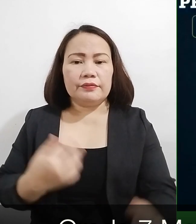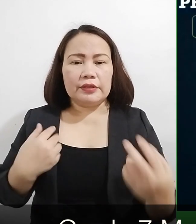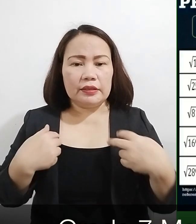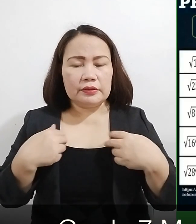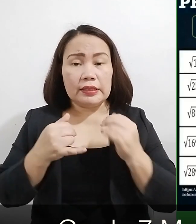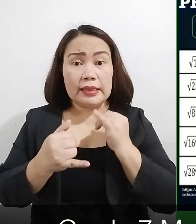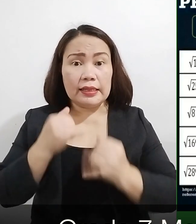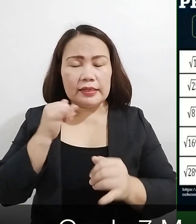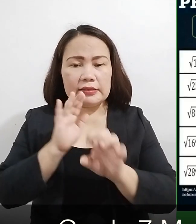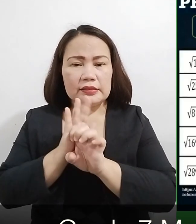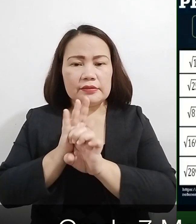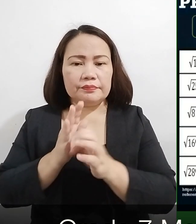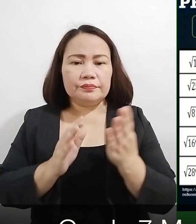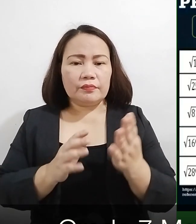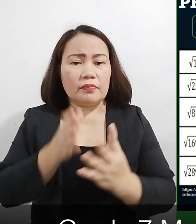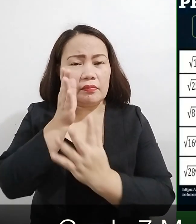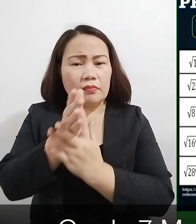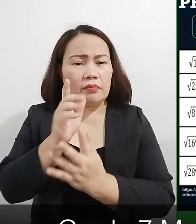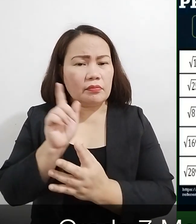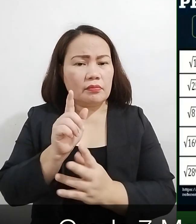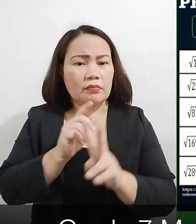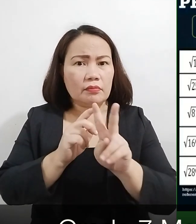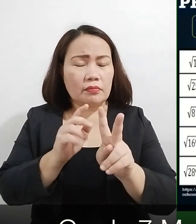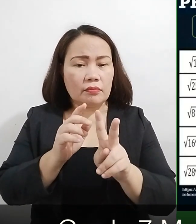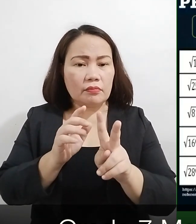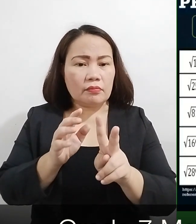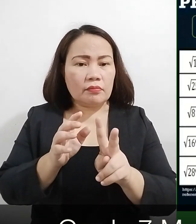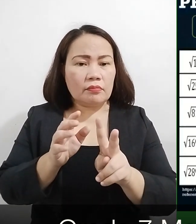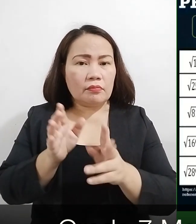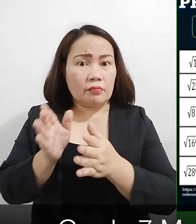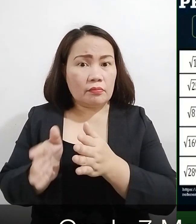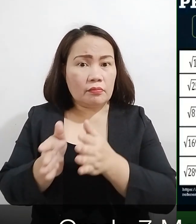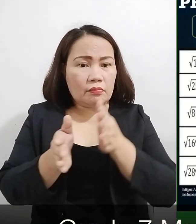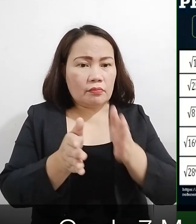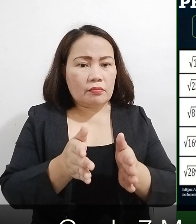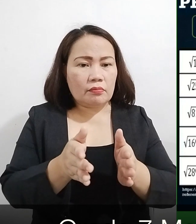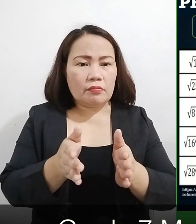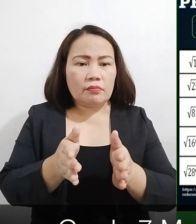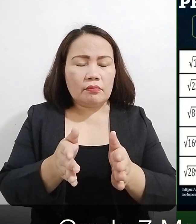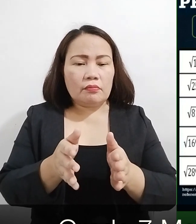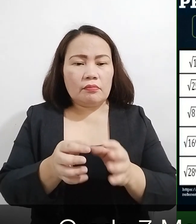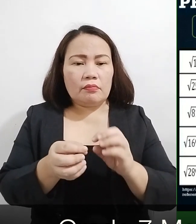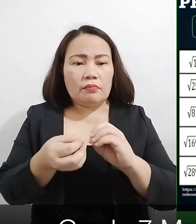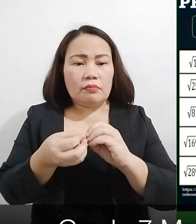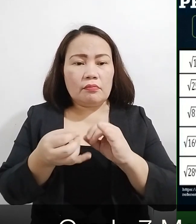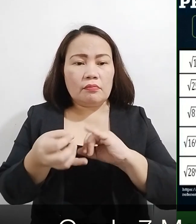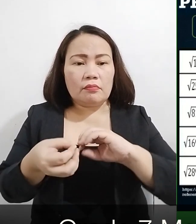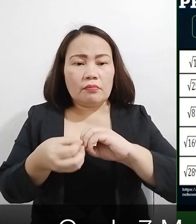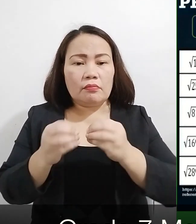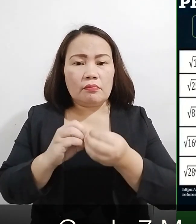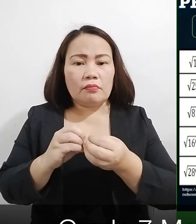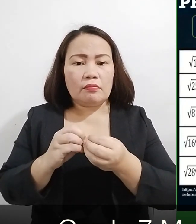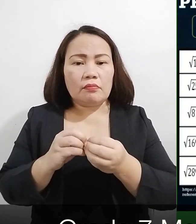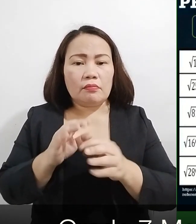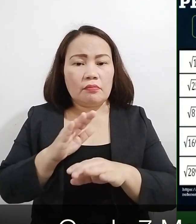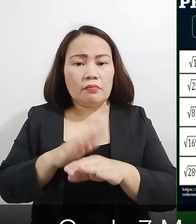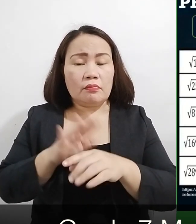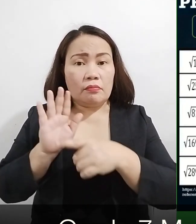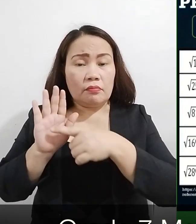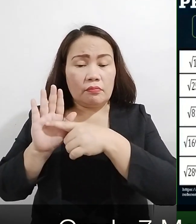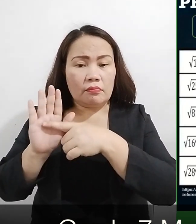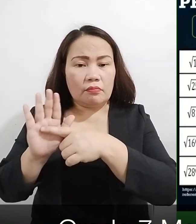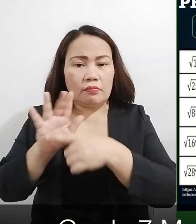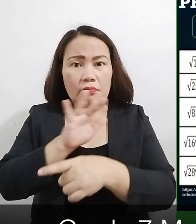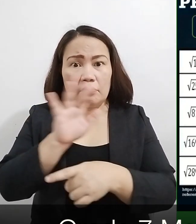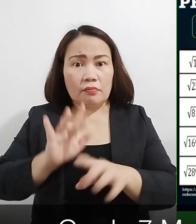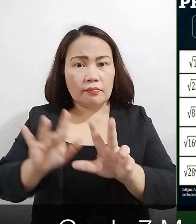Let's have the last example. So, between what two consecutive integers does negative square root of 300 lie? So, kunin